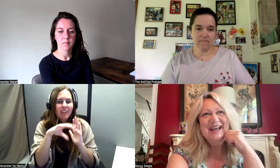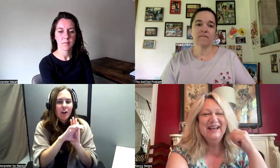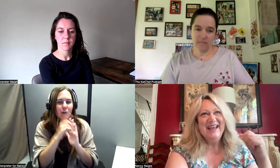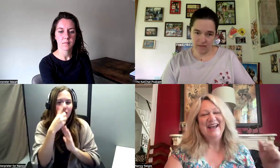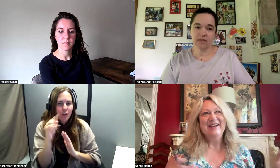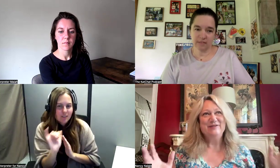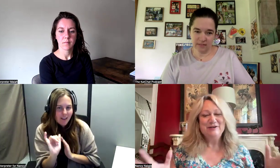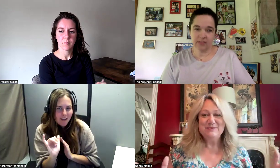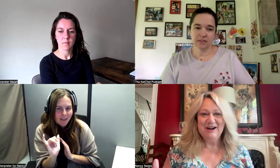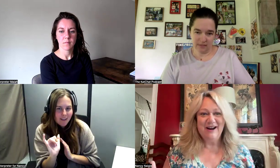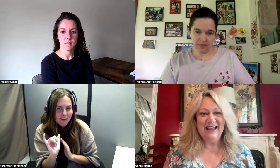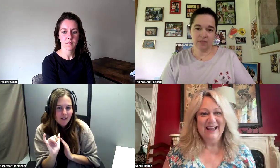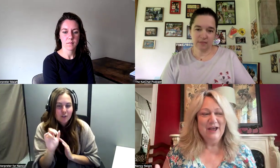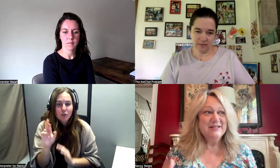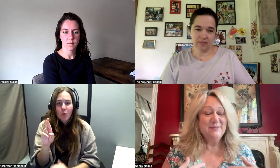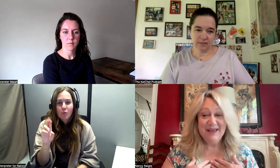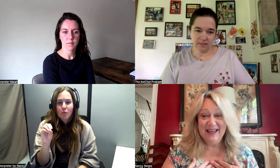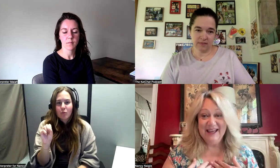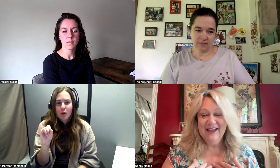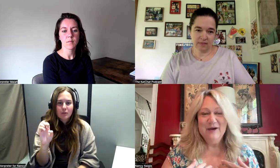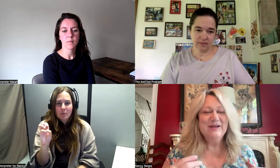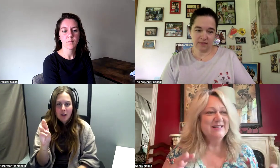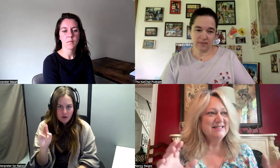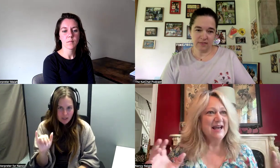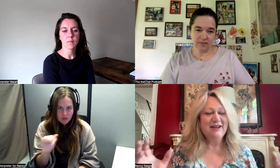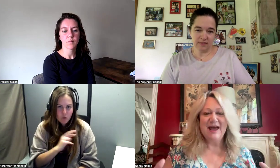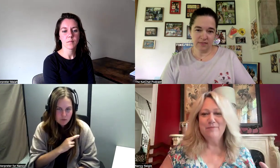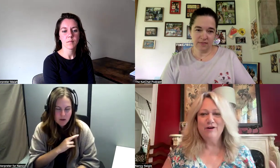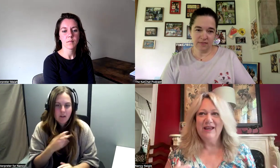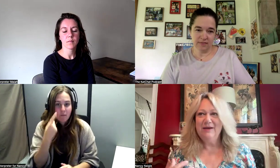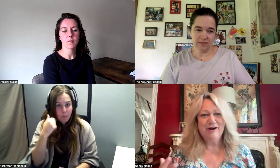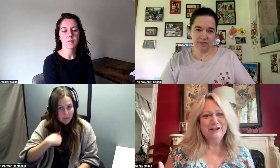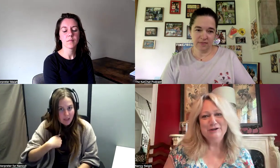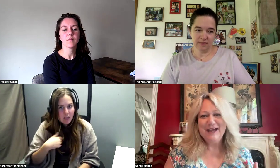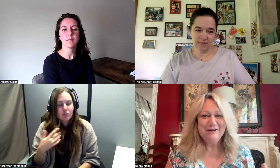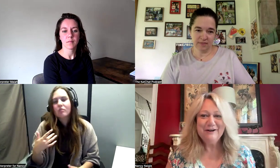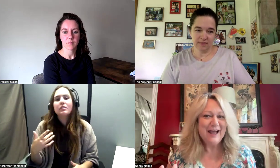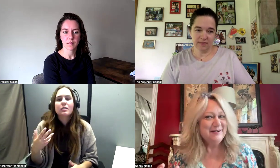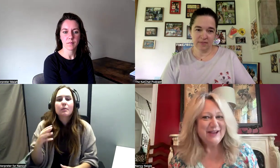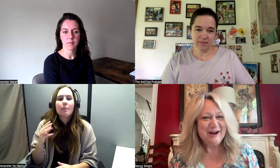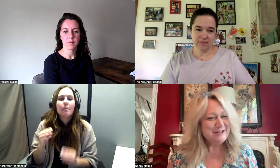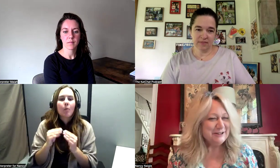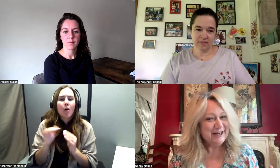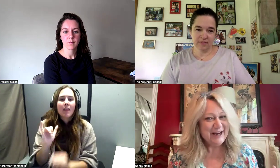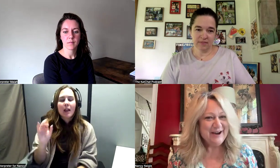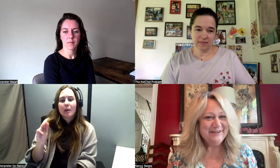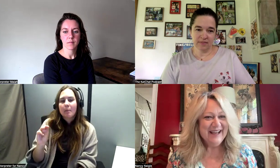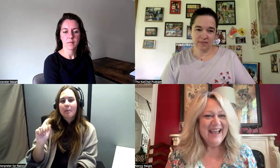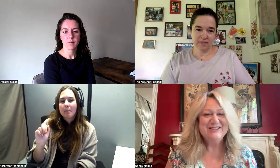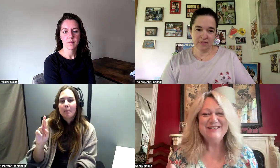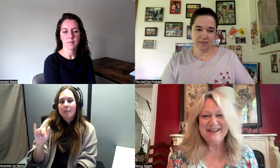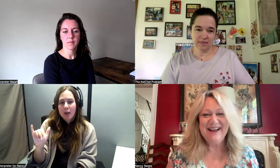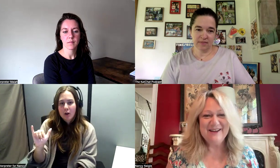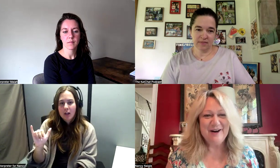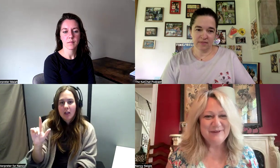So Rosemary, to me, was kind of that perky Mary Lou Henner kind of character,